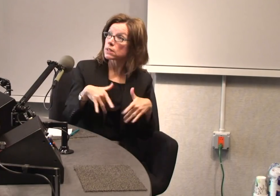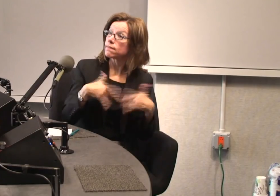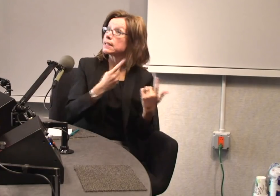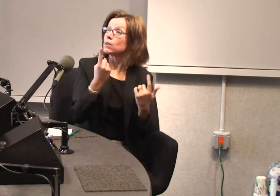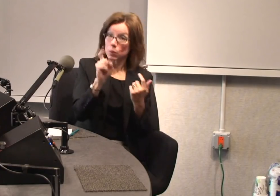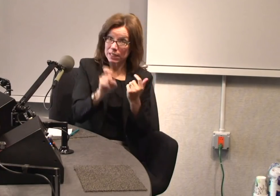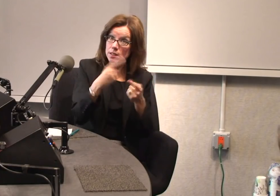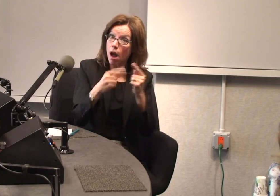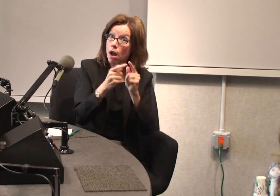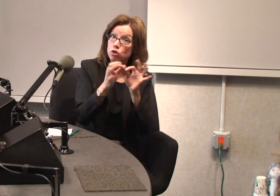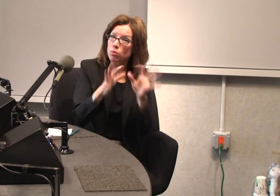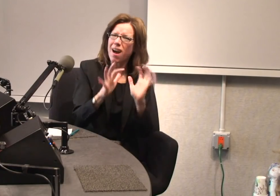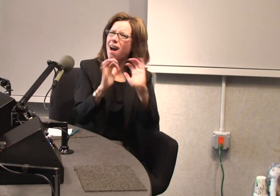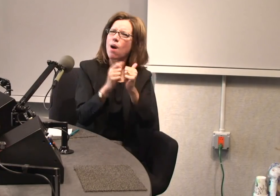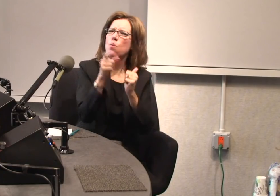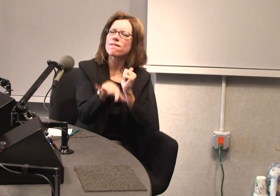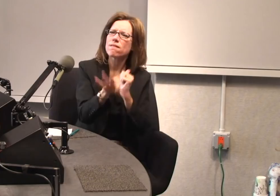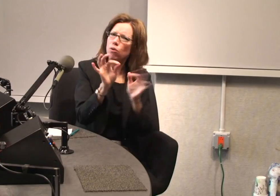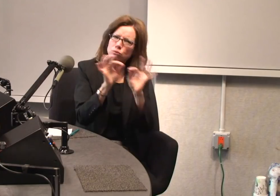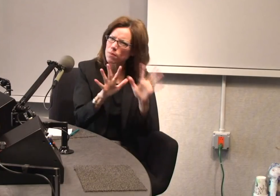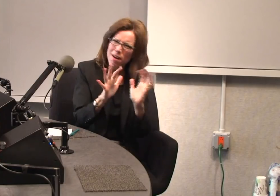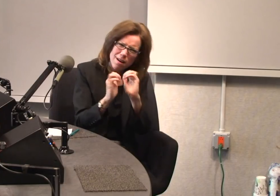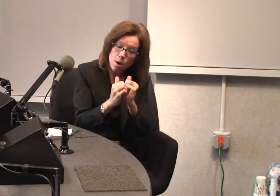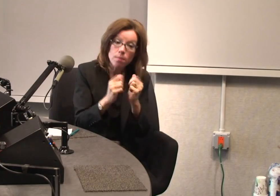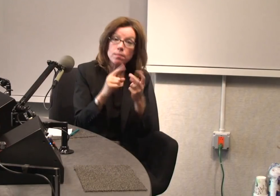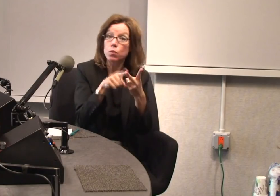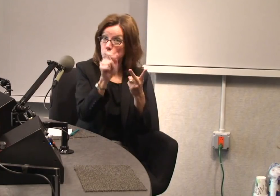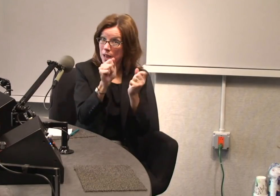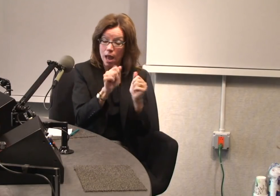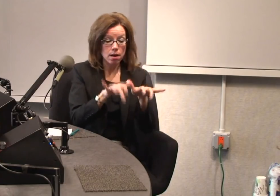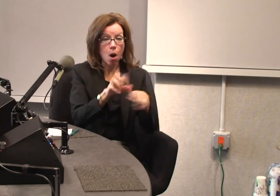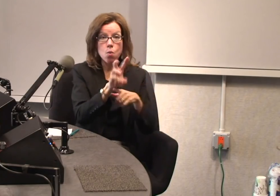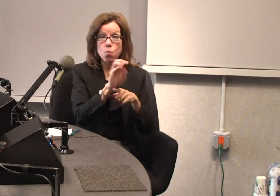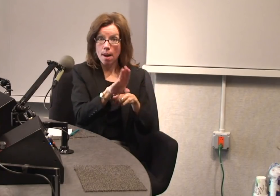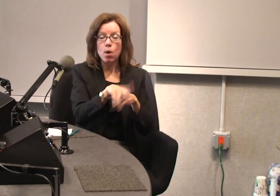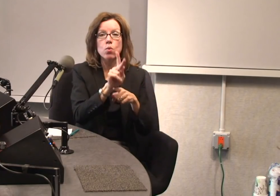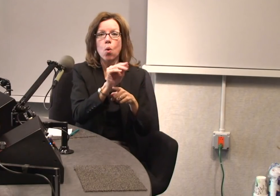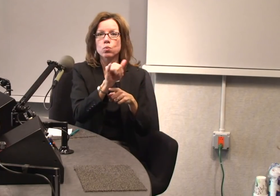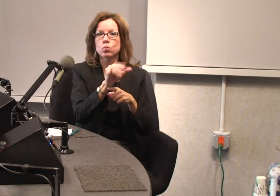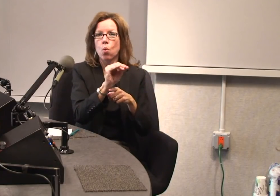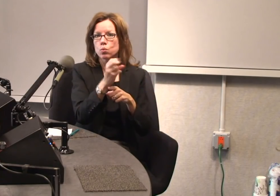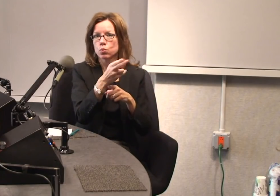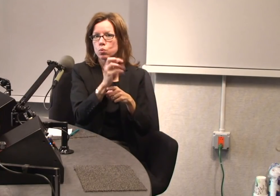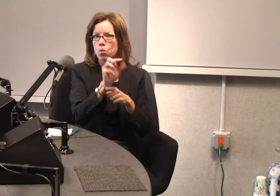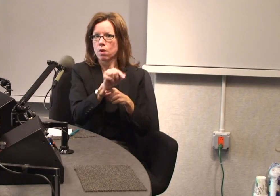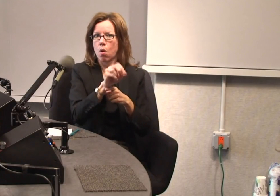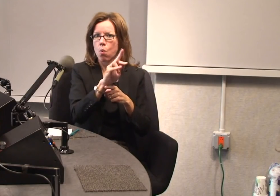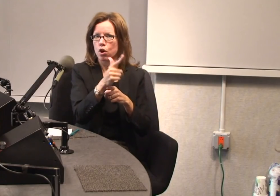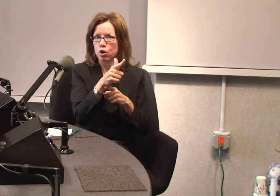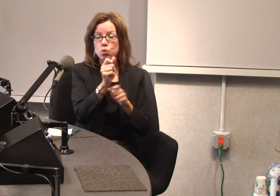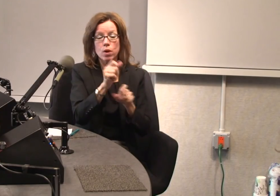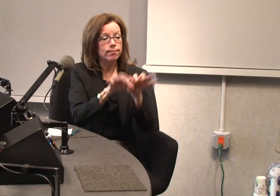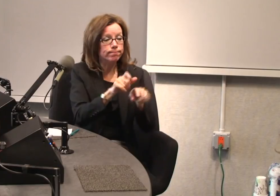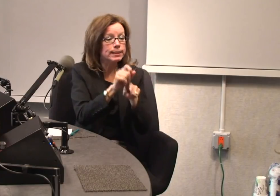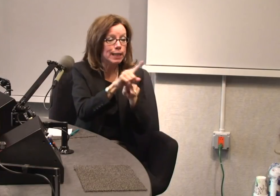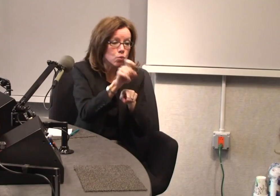How did you find that interpreter? You can also go to our website, kojoshow.org, ask a question or make a comment there. The phone number